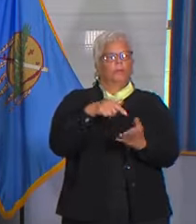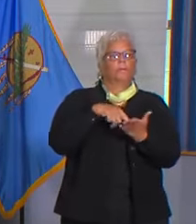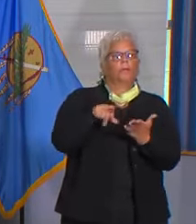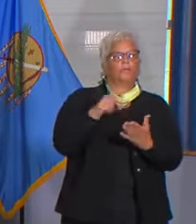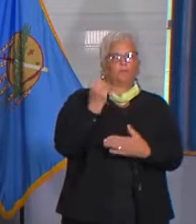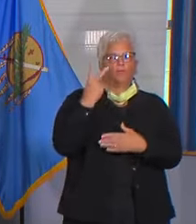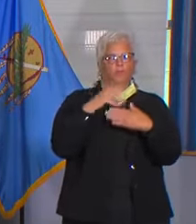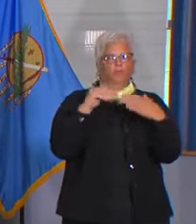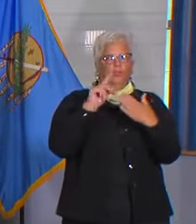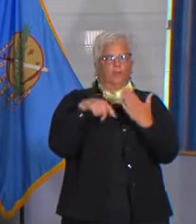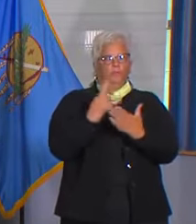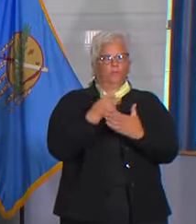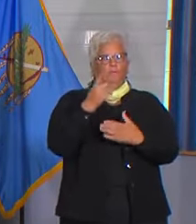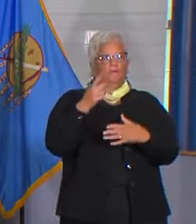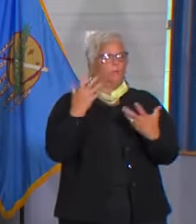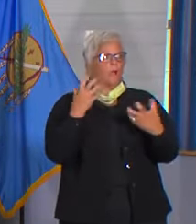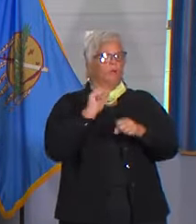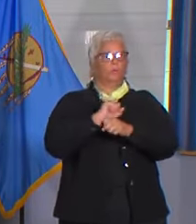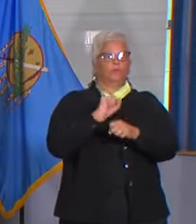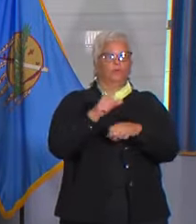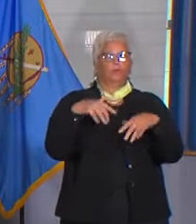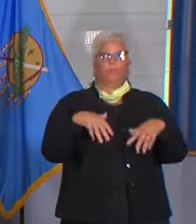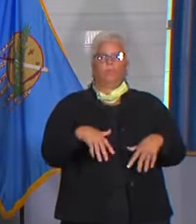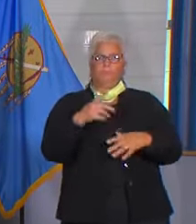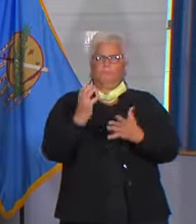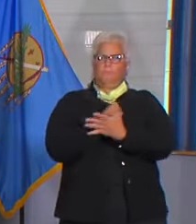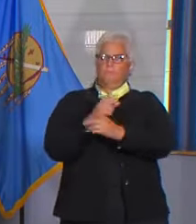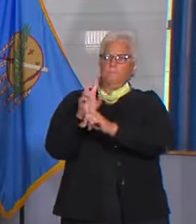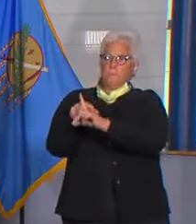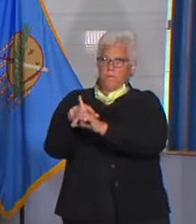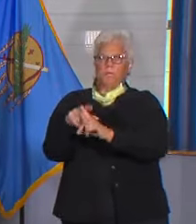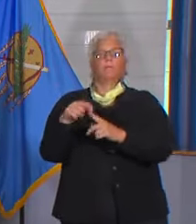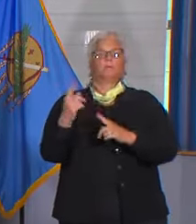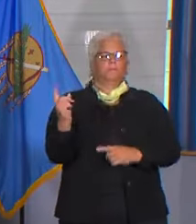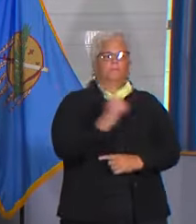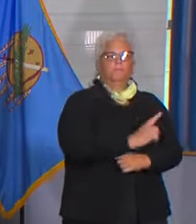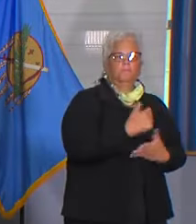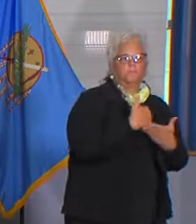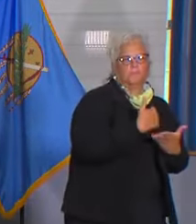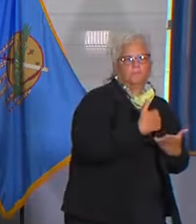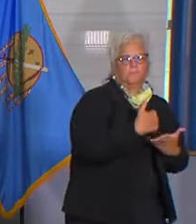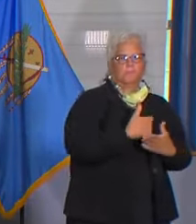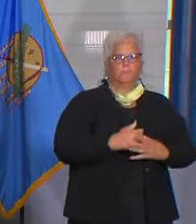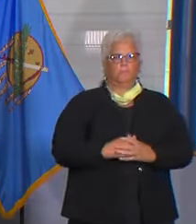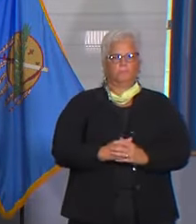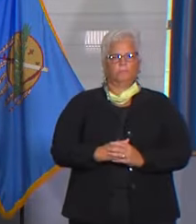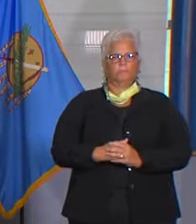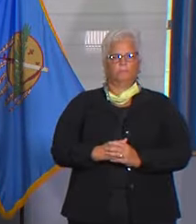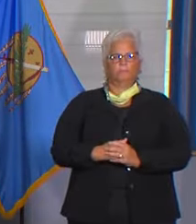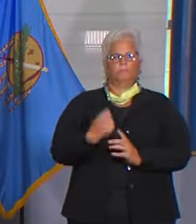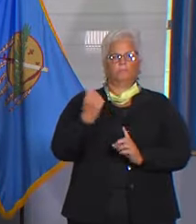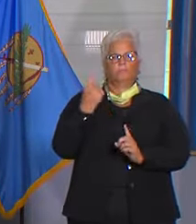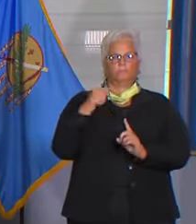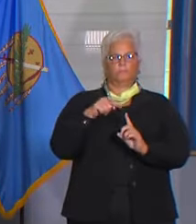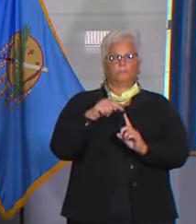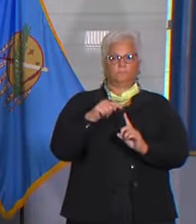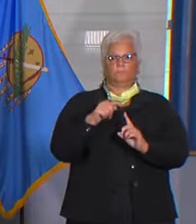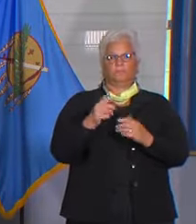go into at least December. Of course, just in keeping with the theme of